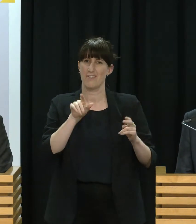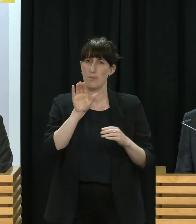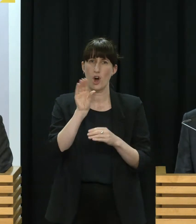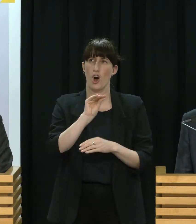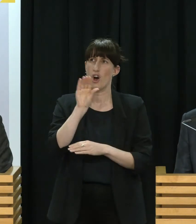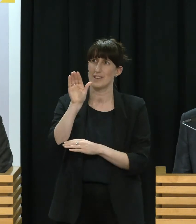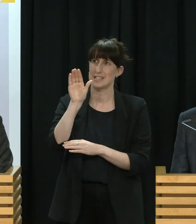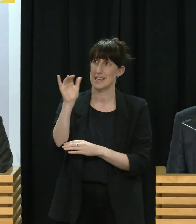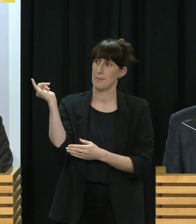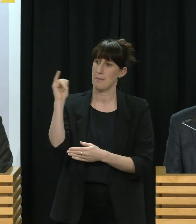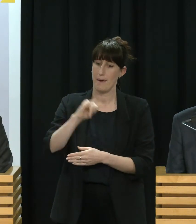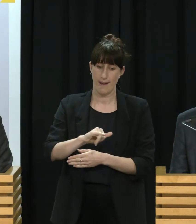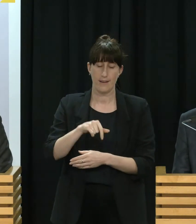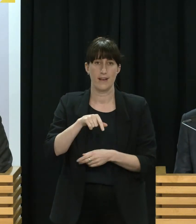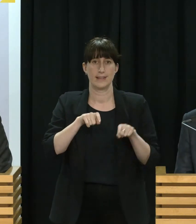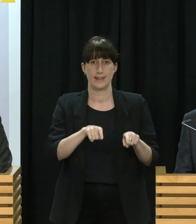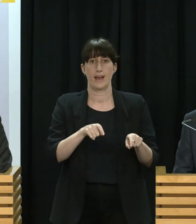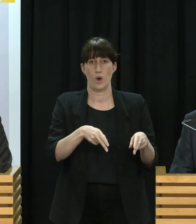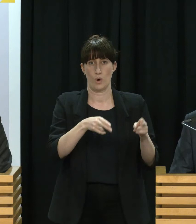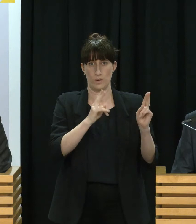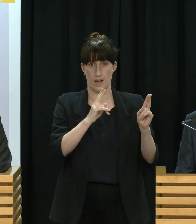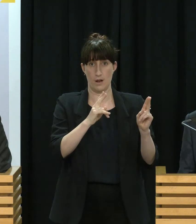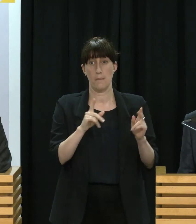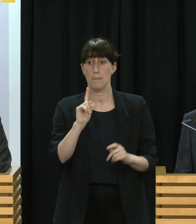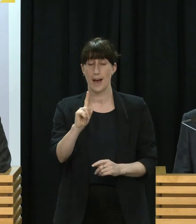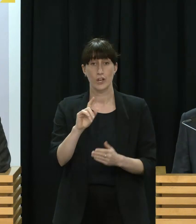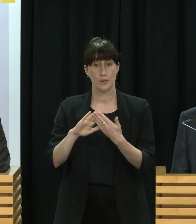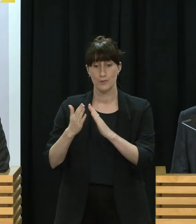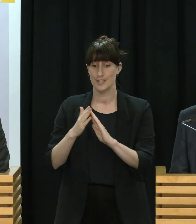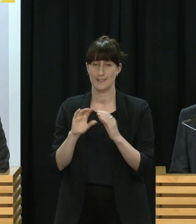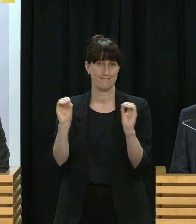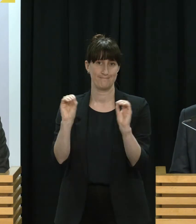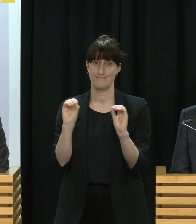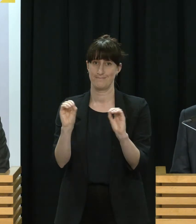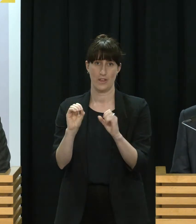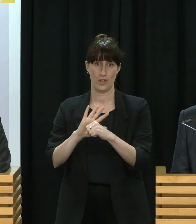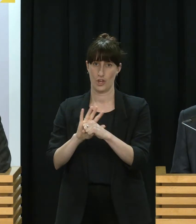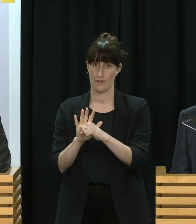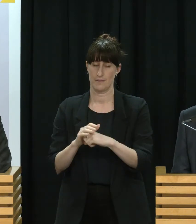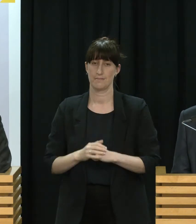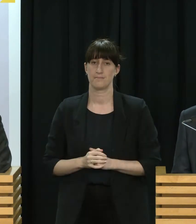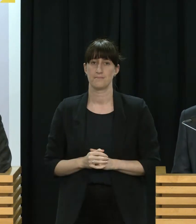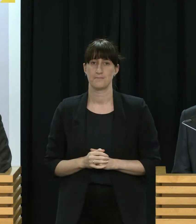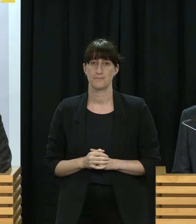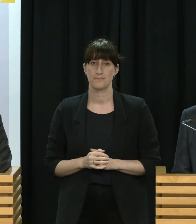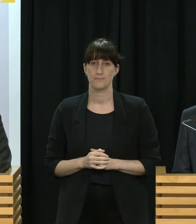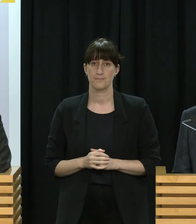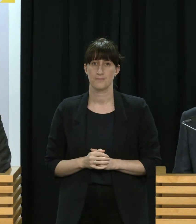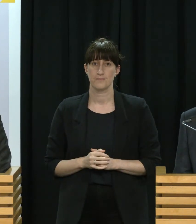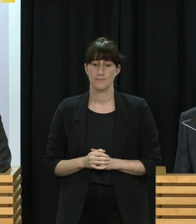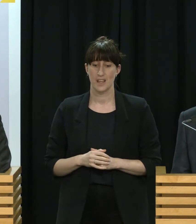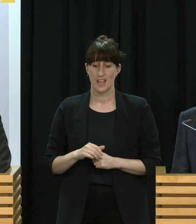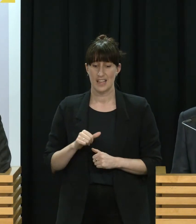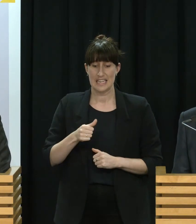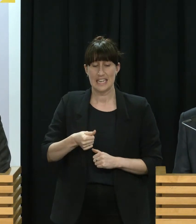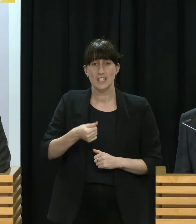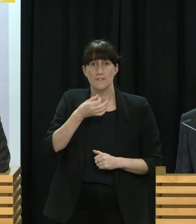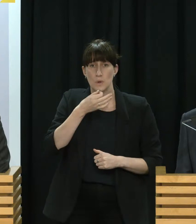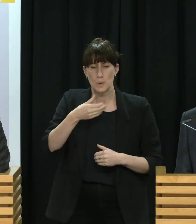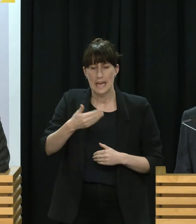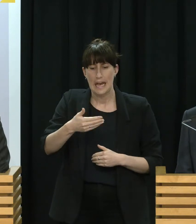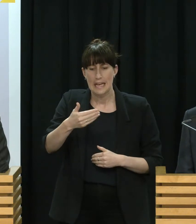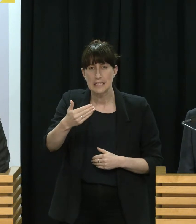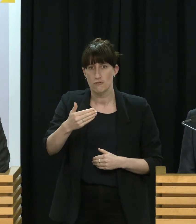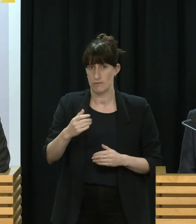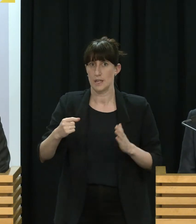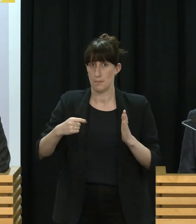and as the Minister said, no cases in the community to report. As we move through this next day or two, it is critical that anyone who